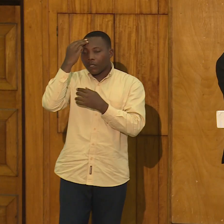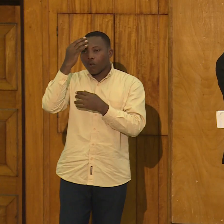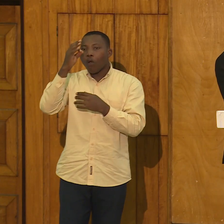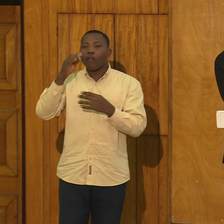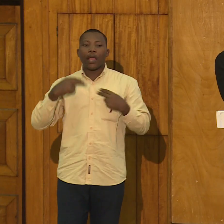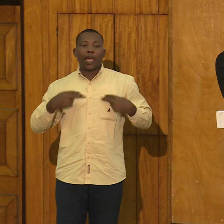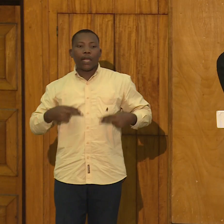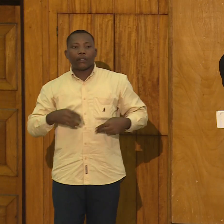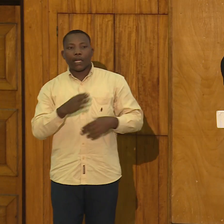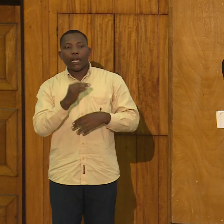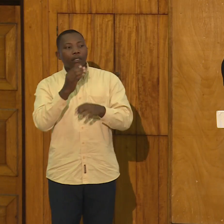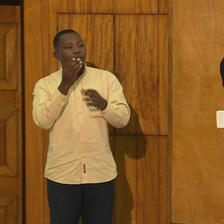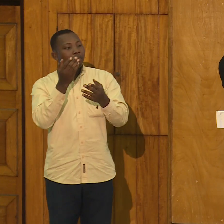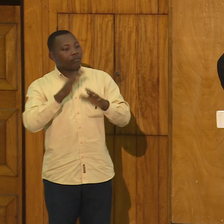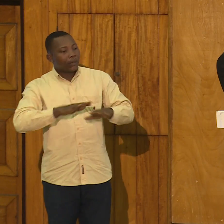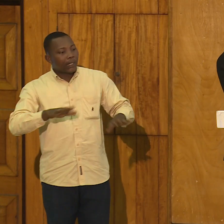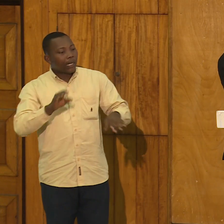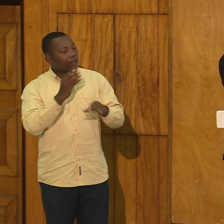Care being our parent body.